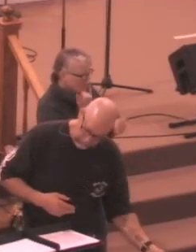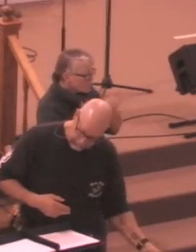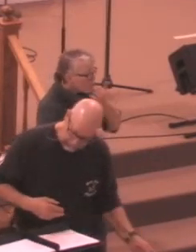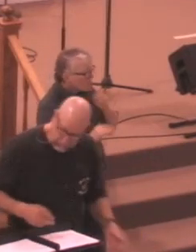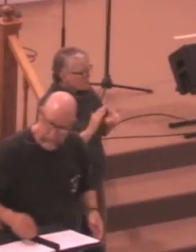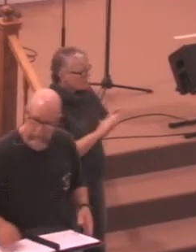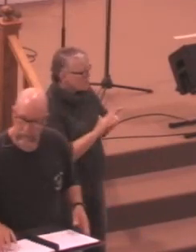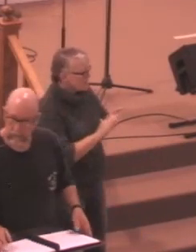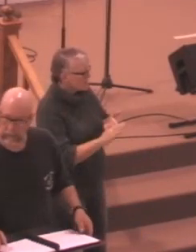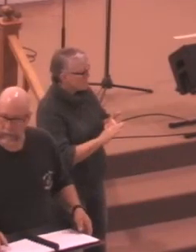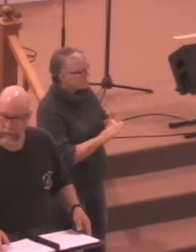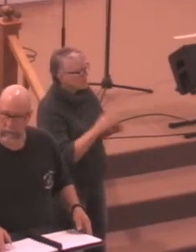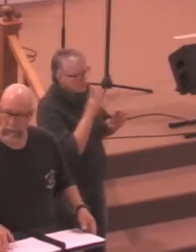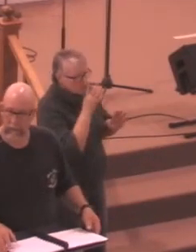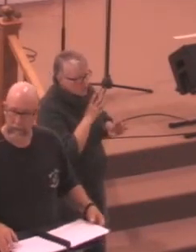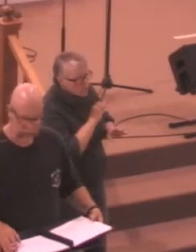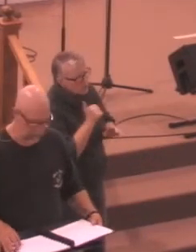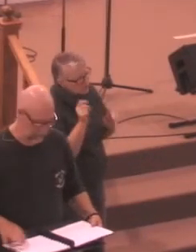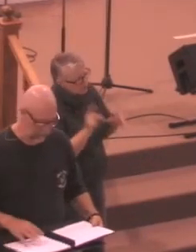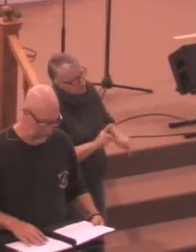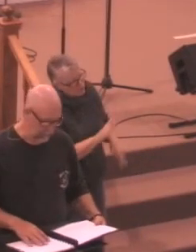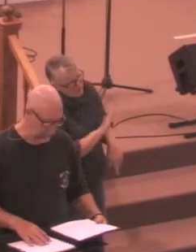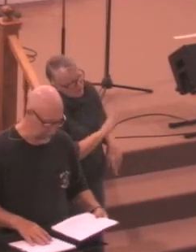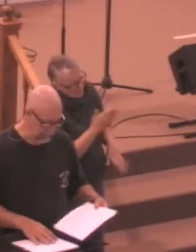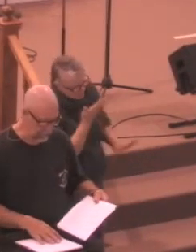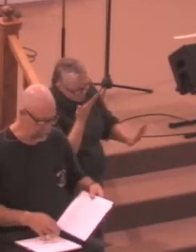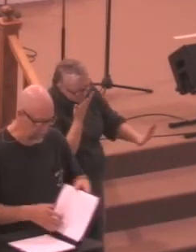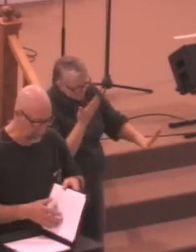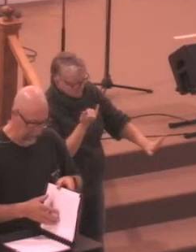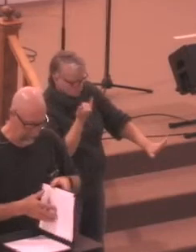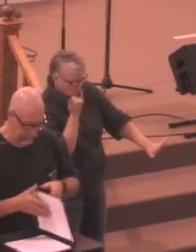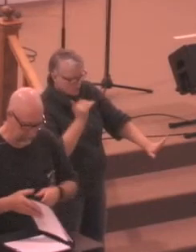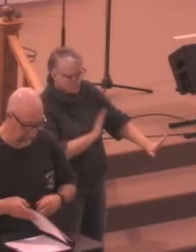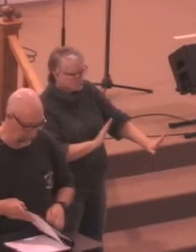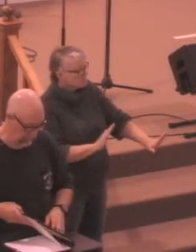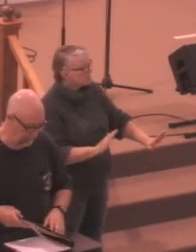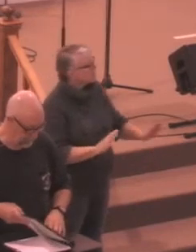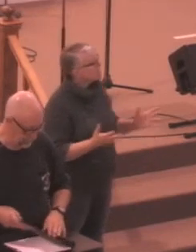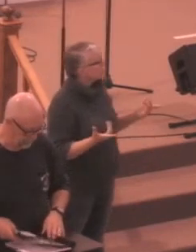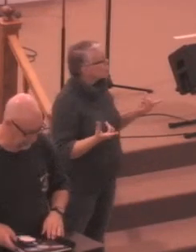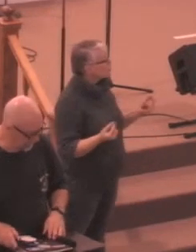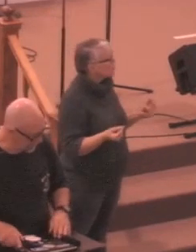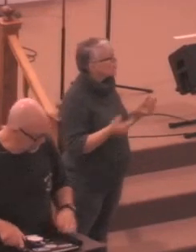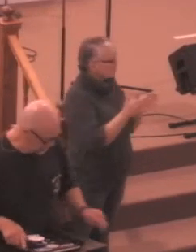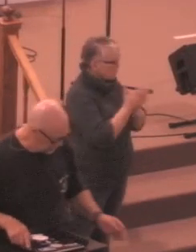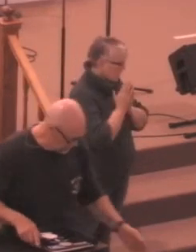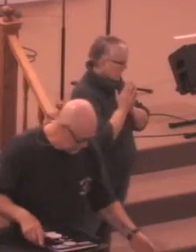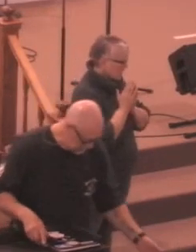I'm just going to ask you just to bow your heads tonight.